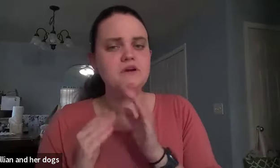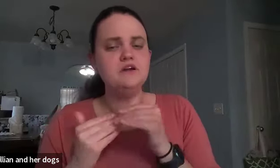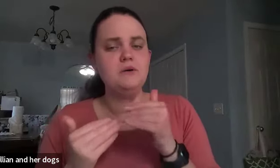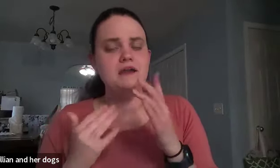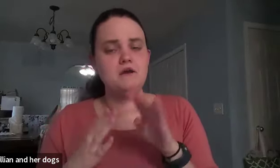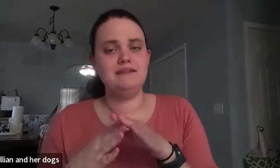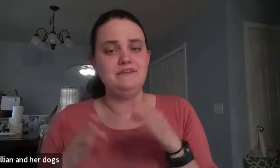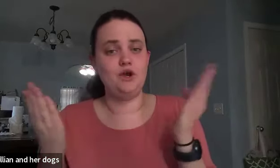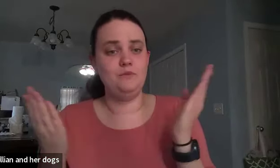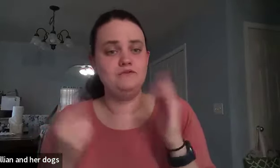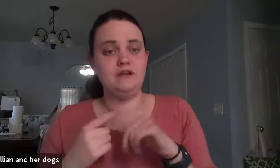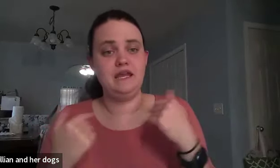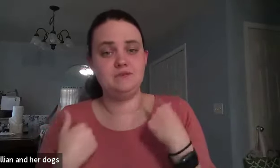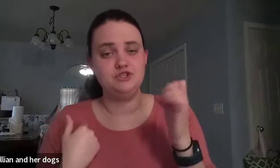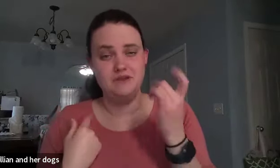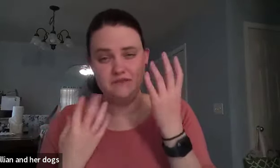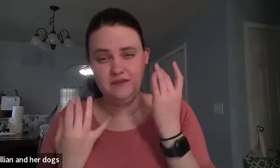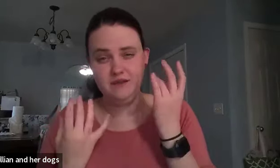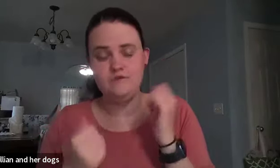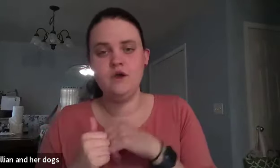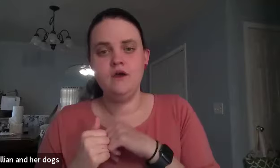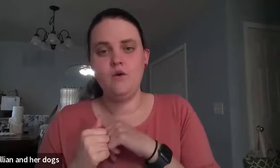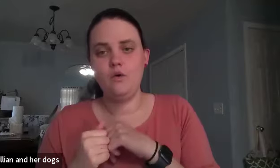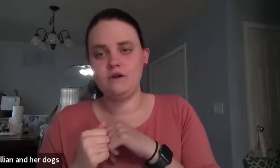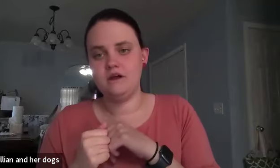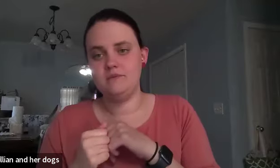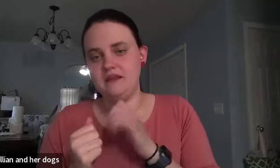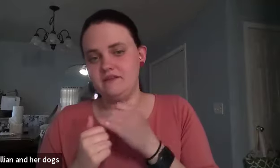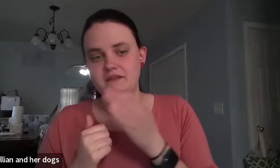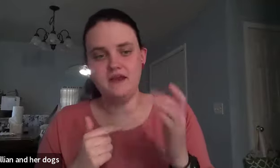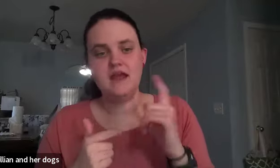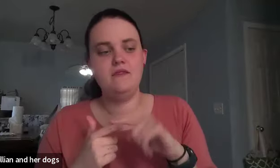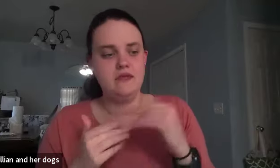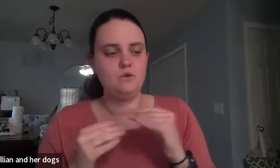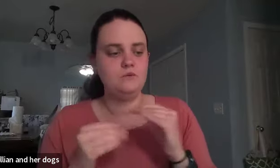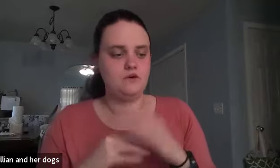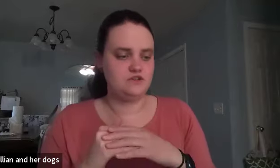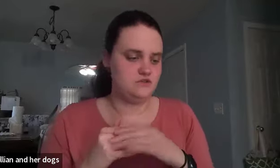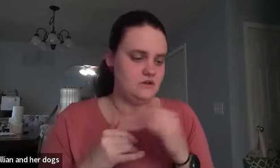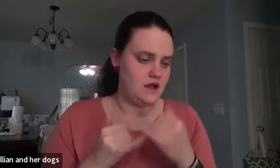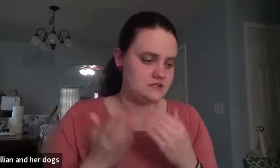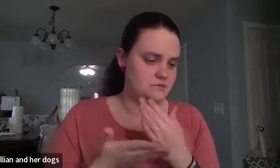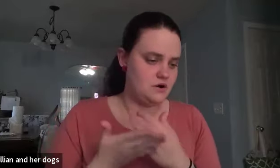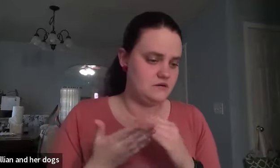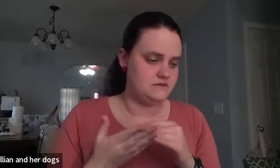I'm gonna go ahead and already leave it open for any animals you can think of or anything like that, and then we'll move on to the last part of